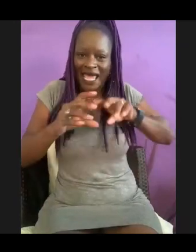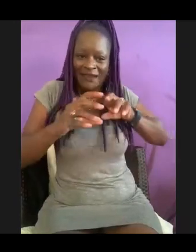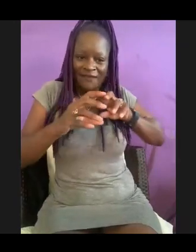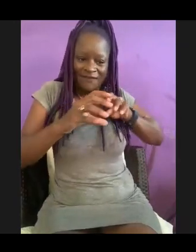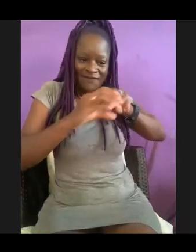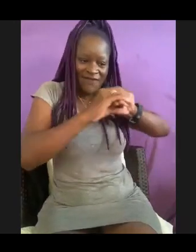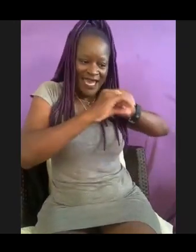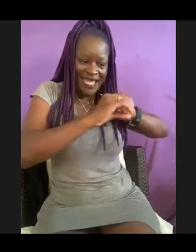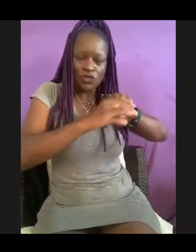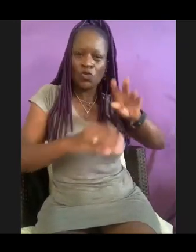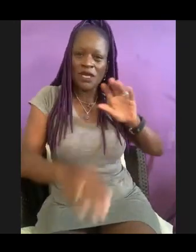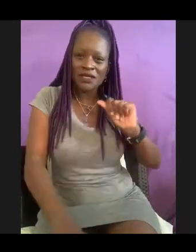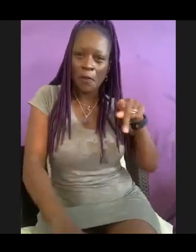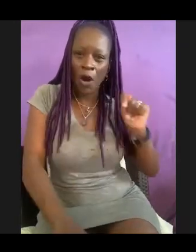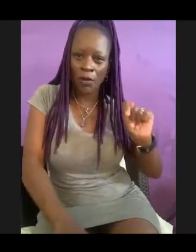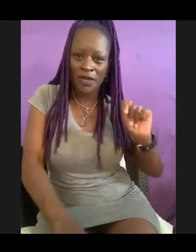apartment.